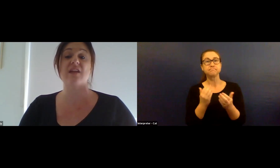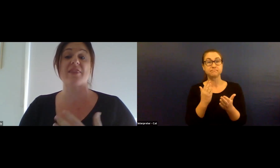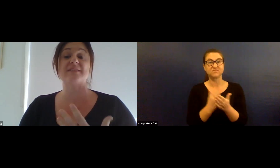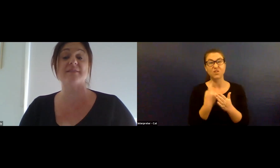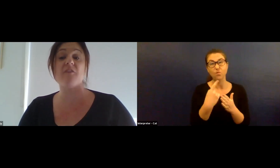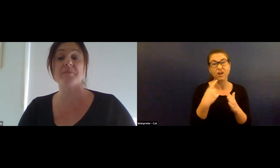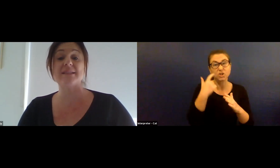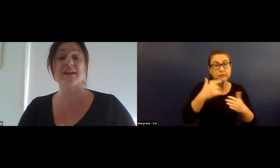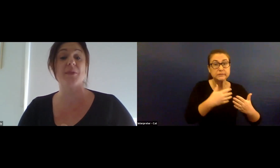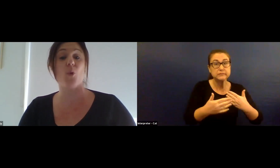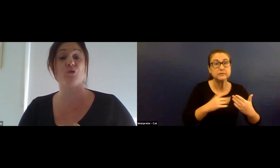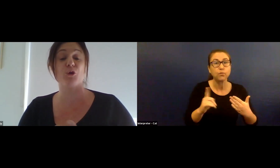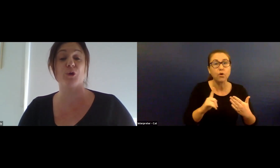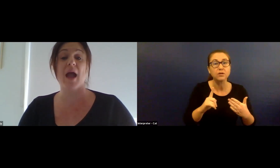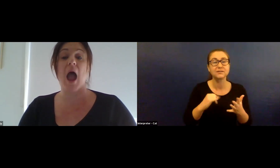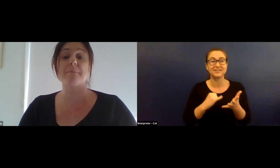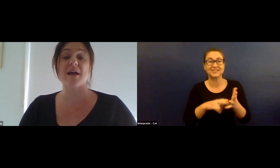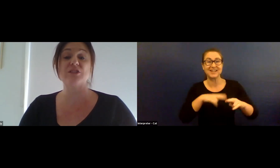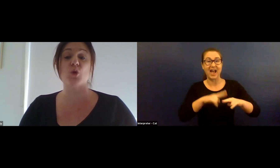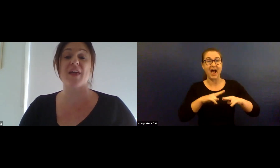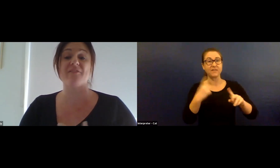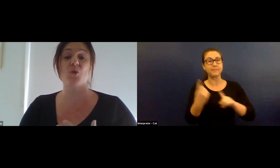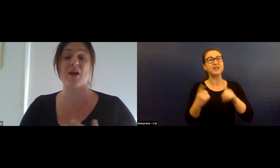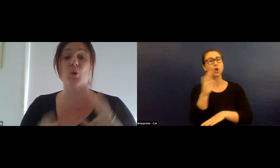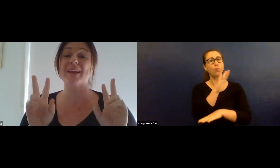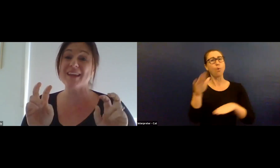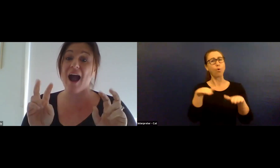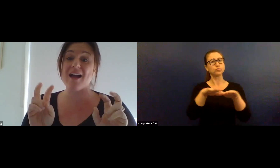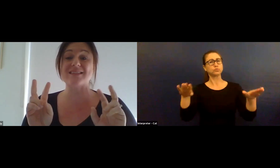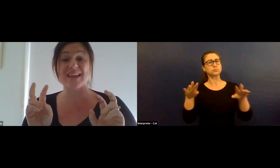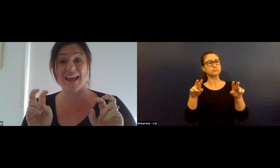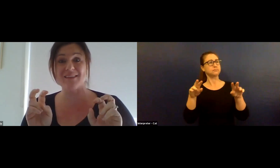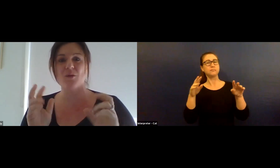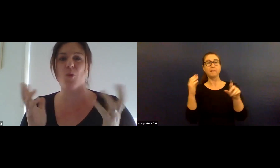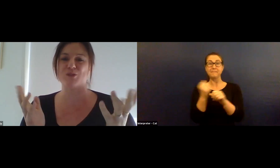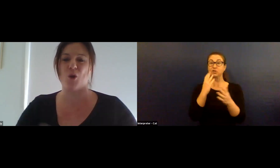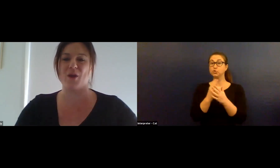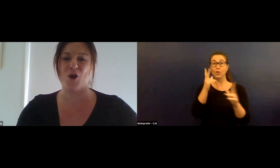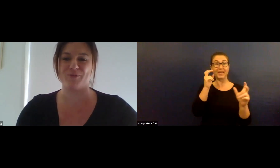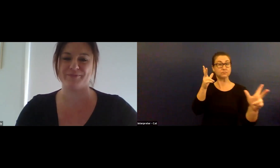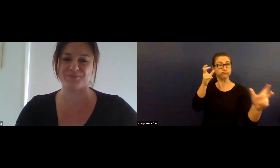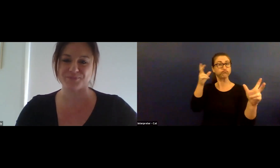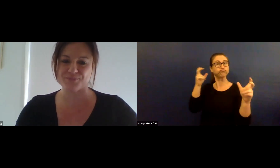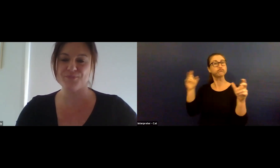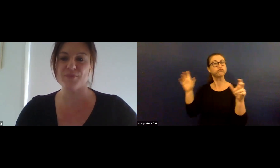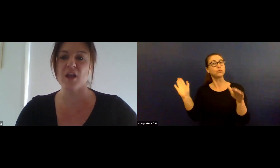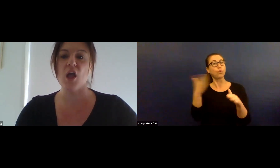was things like the staff meeting in the boardroom and making sure that everyone could hear and see what was going on.